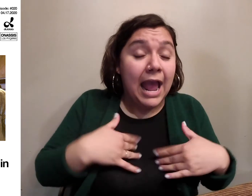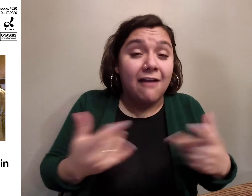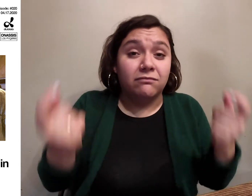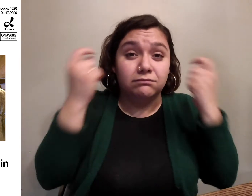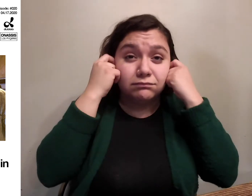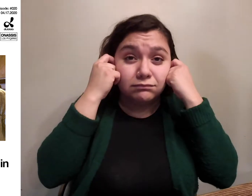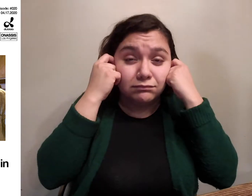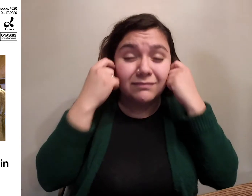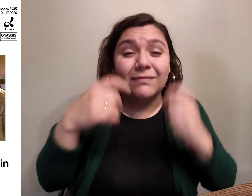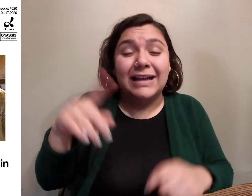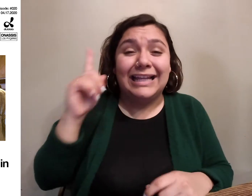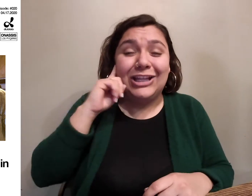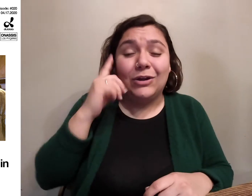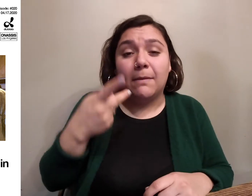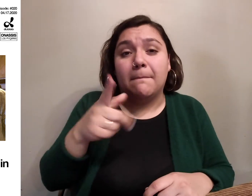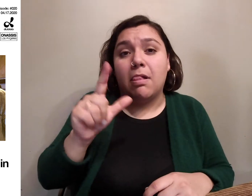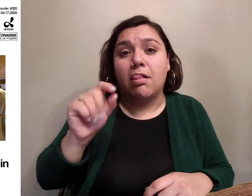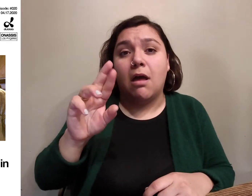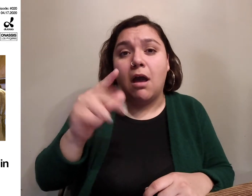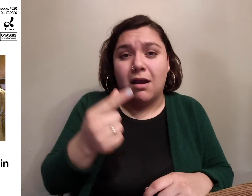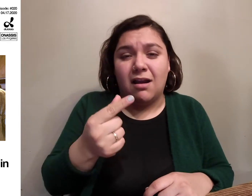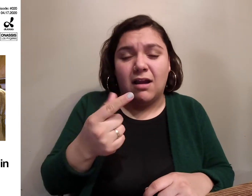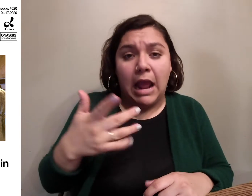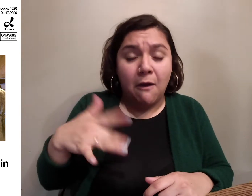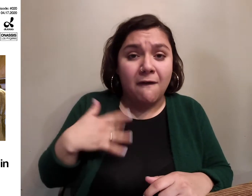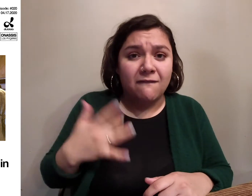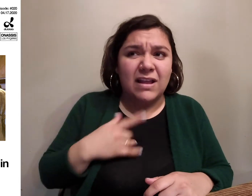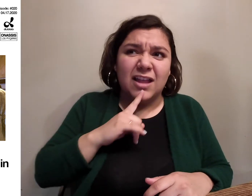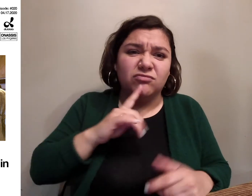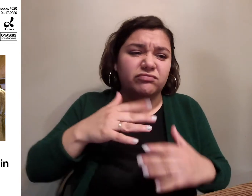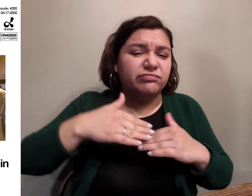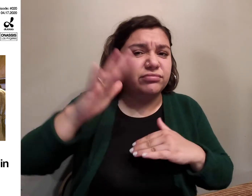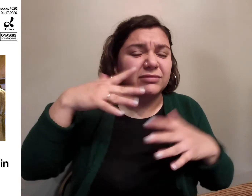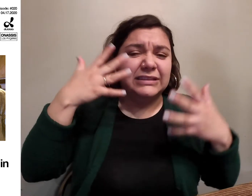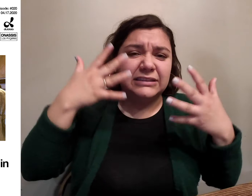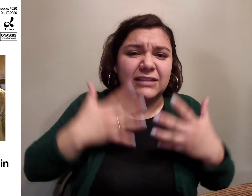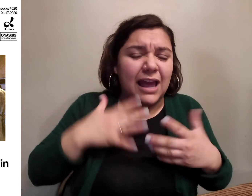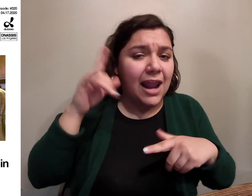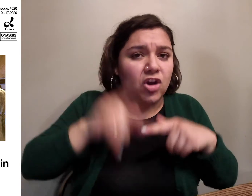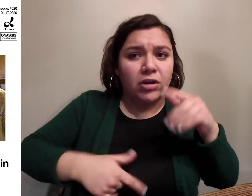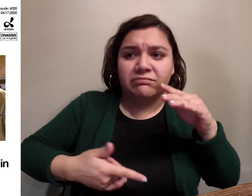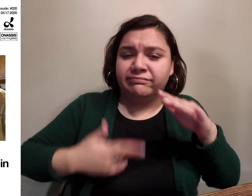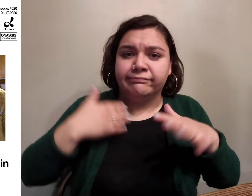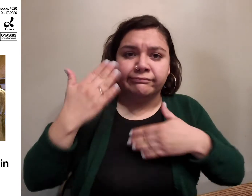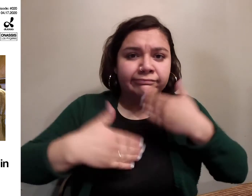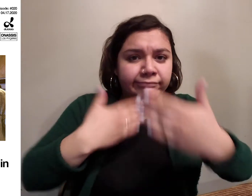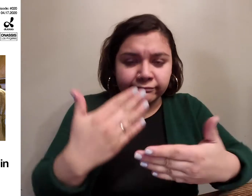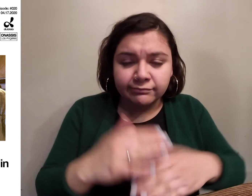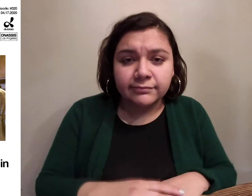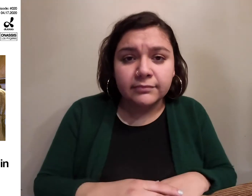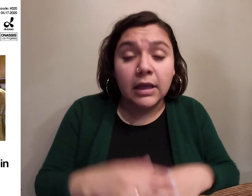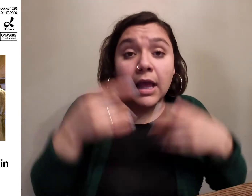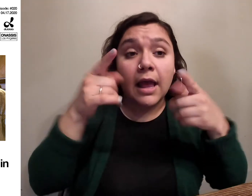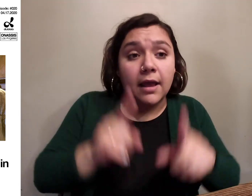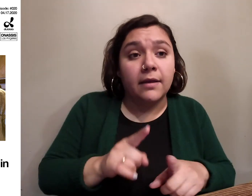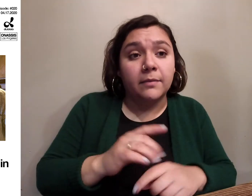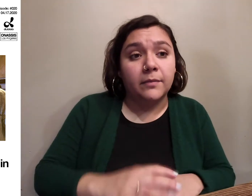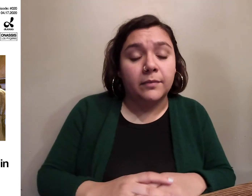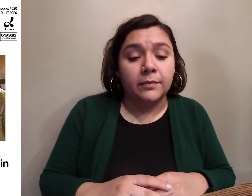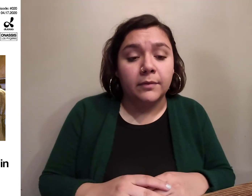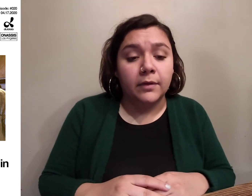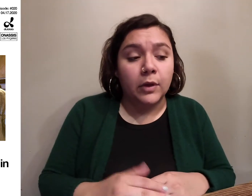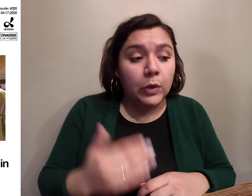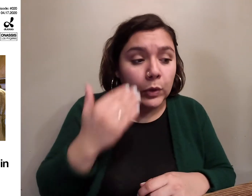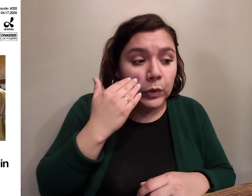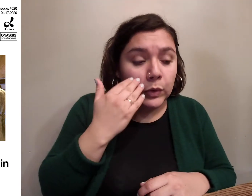that I was feeling too sad and I couldn't function. But then, I'll be in a moment, I'll be with